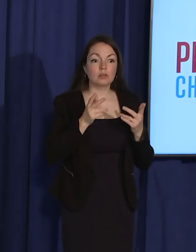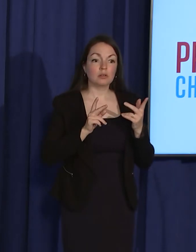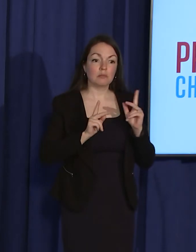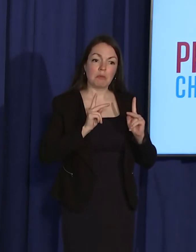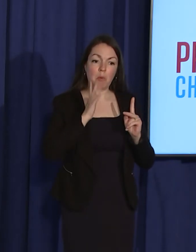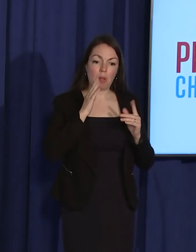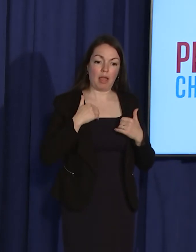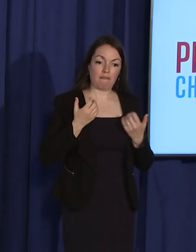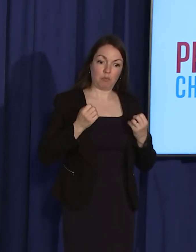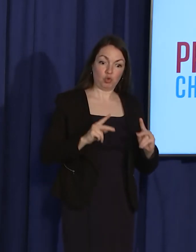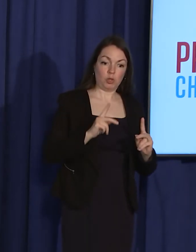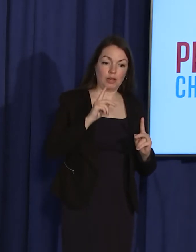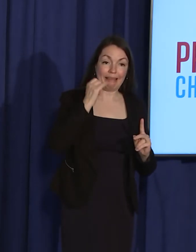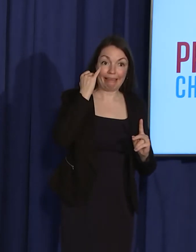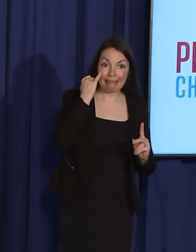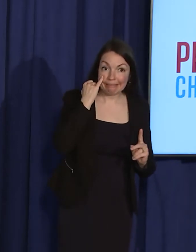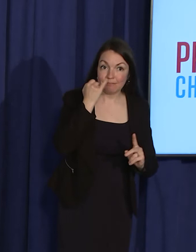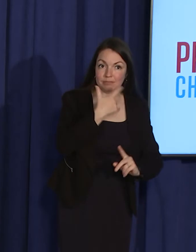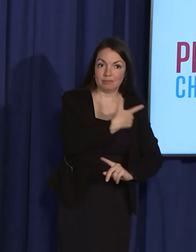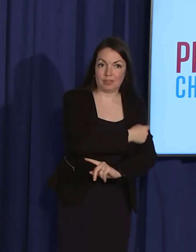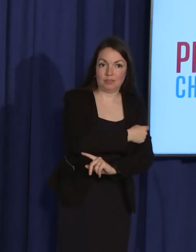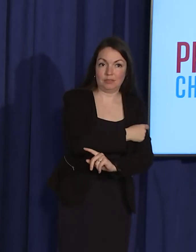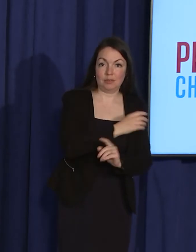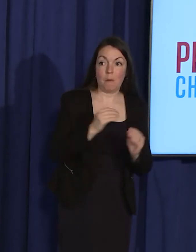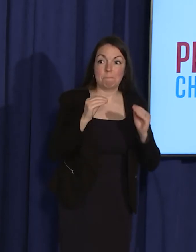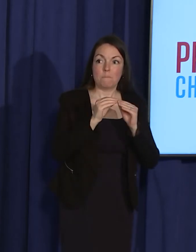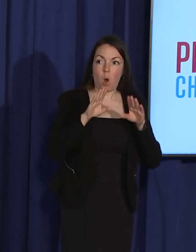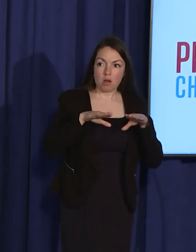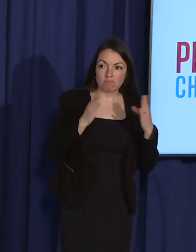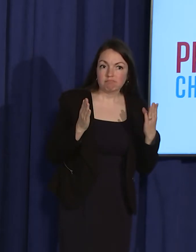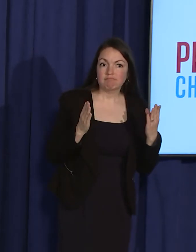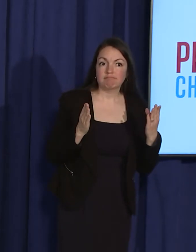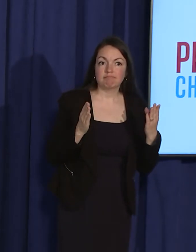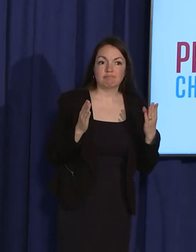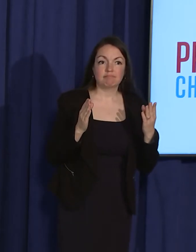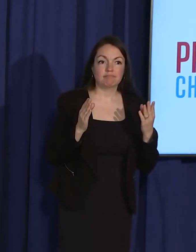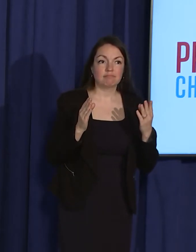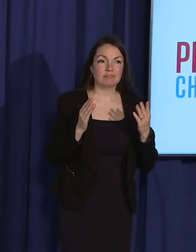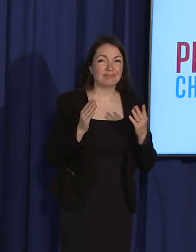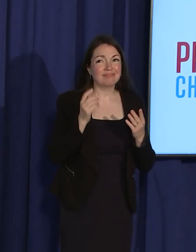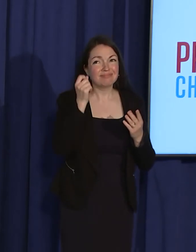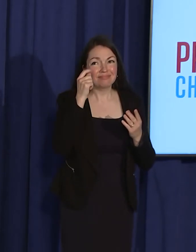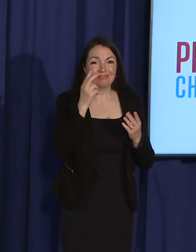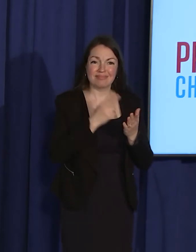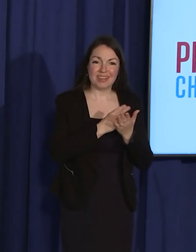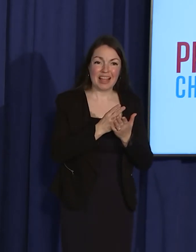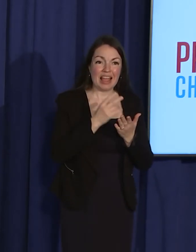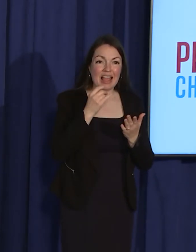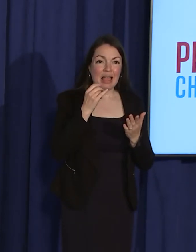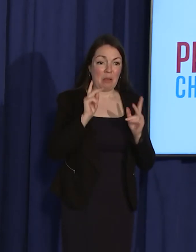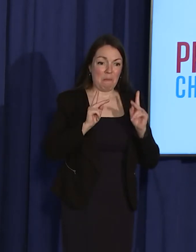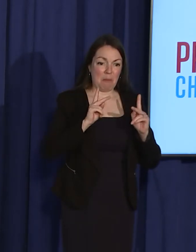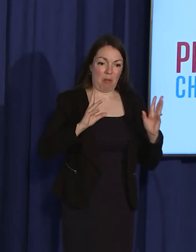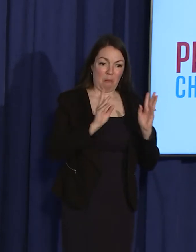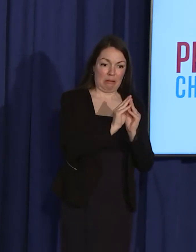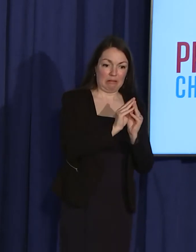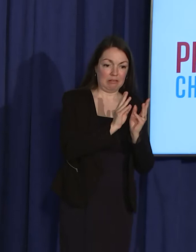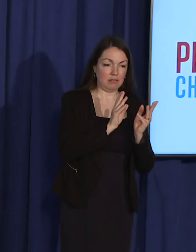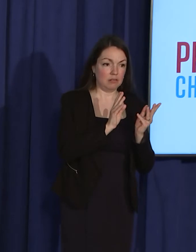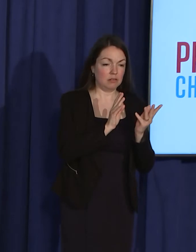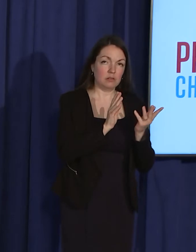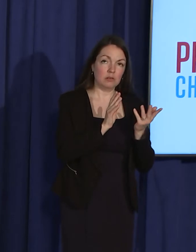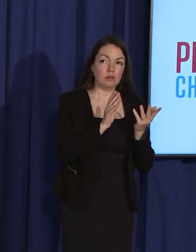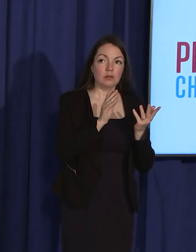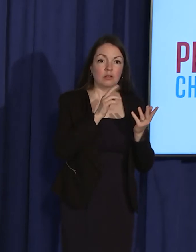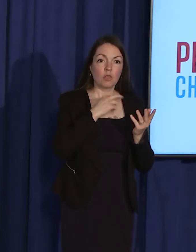to do things if they're vaccinated. There will be more ability because honestly, the risk at this point when people are gathering, yes, we still